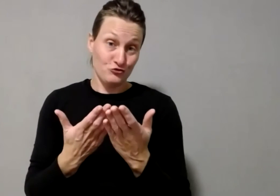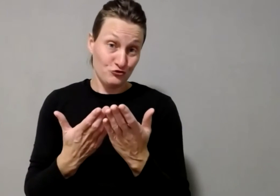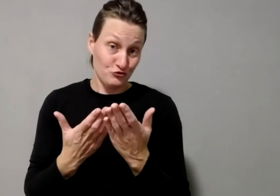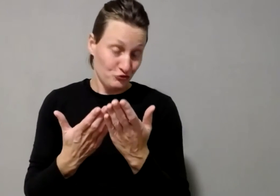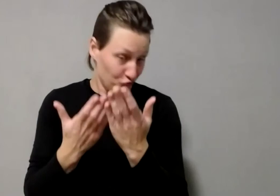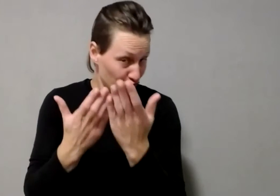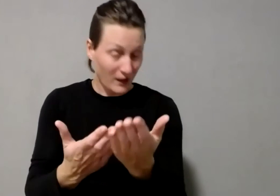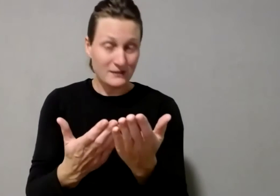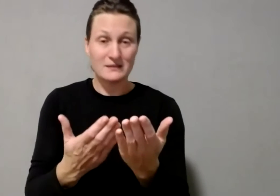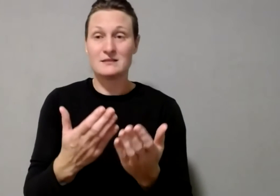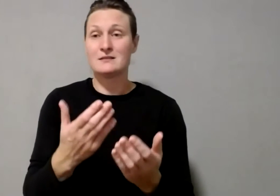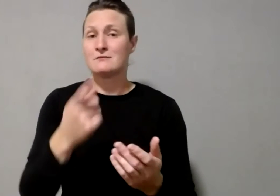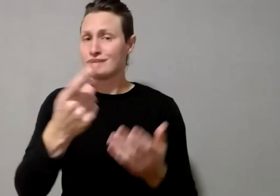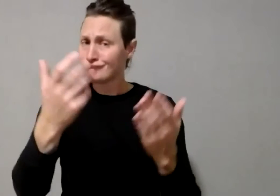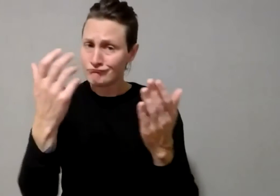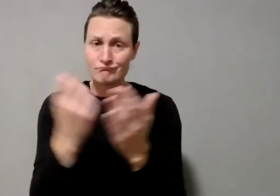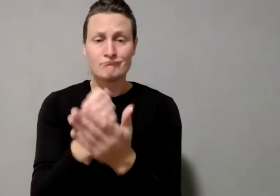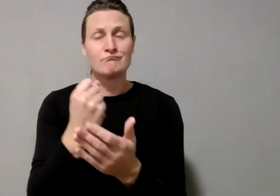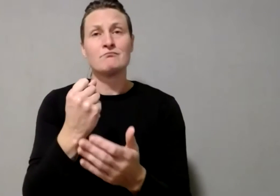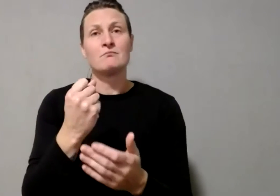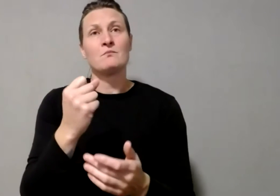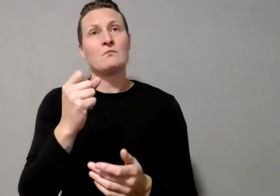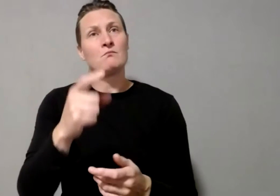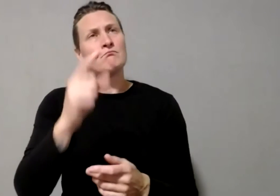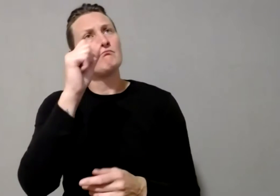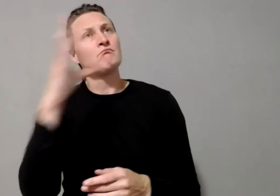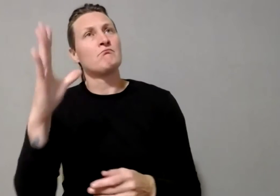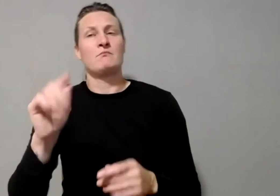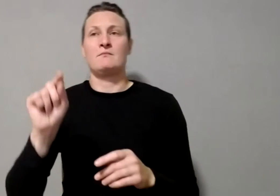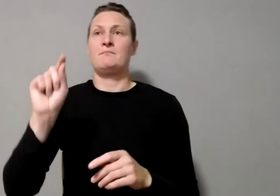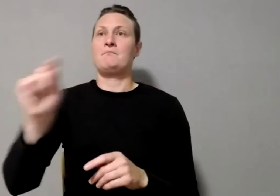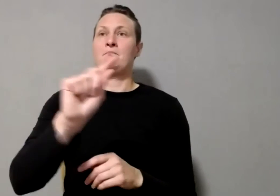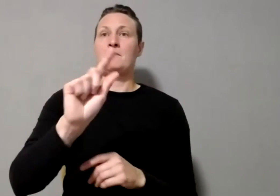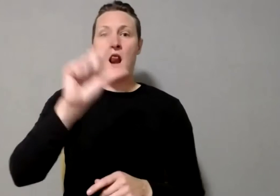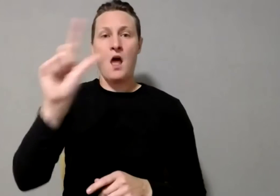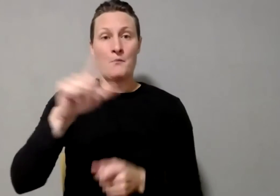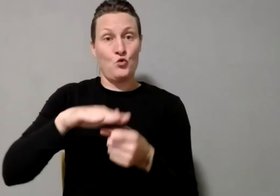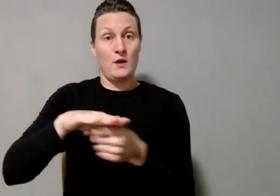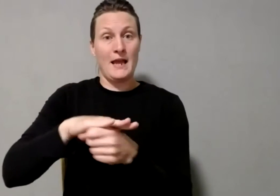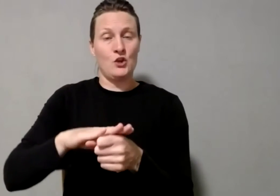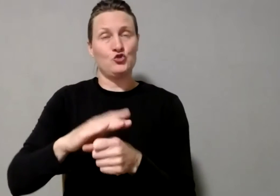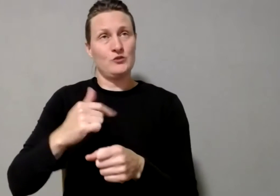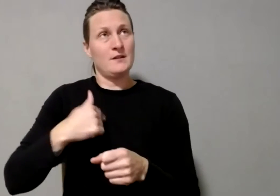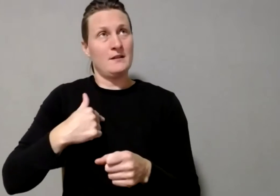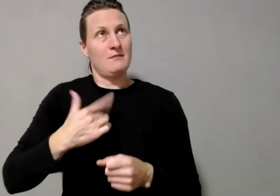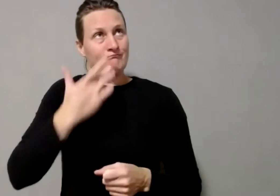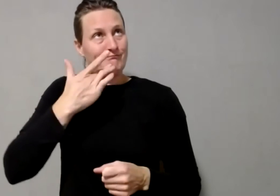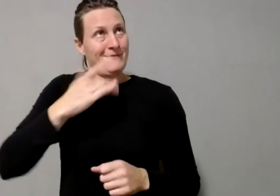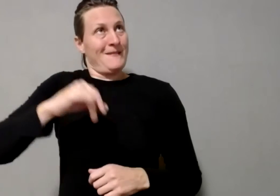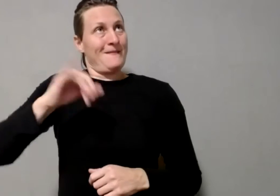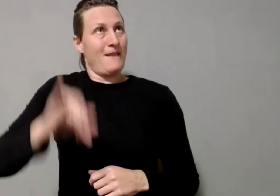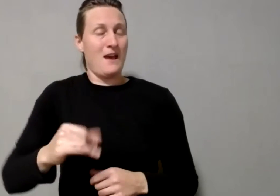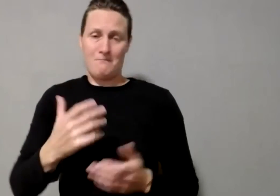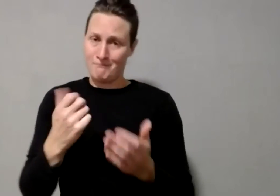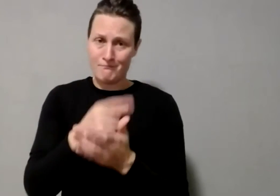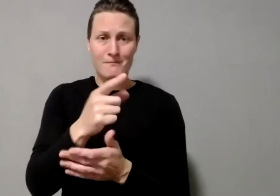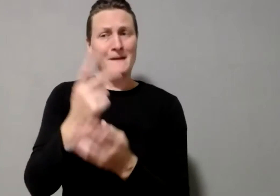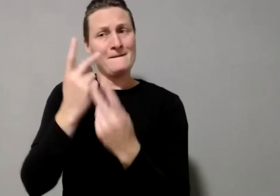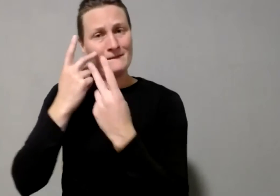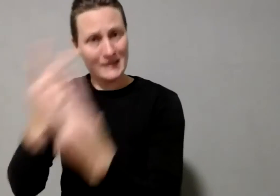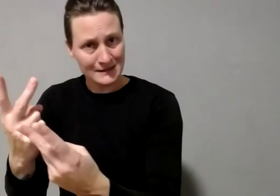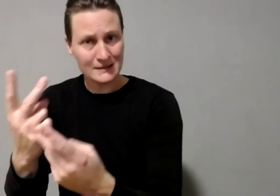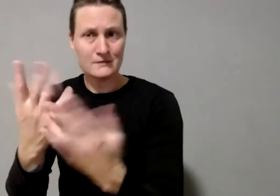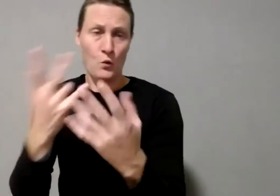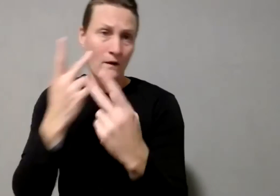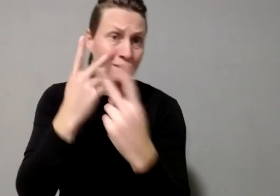visit the branches that you are interested in working with. We did provide you with a profile